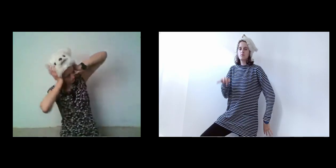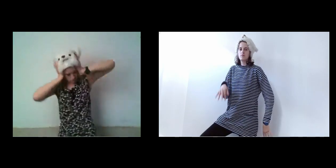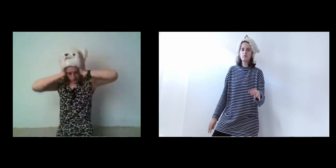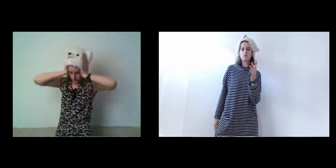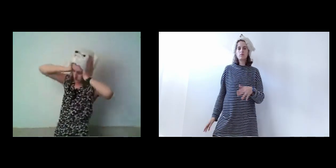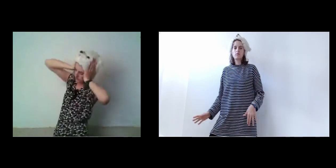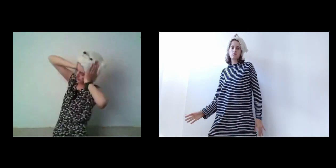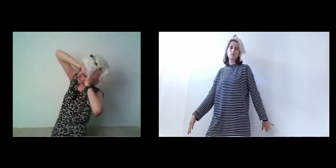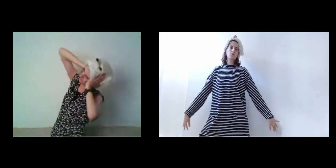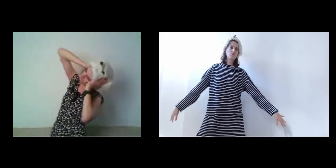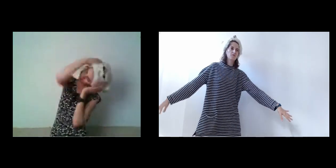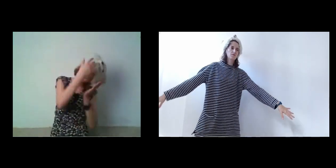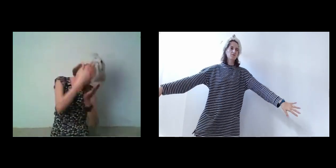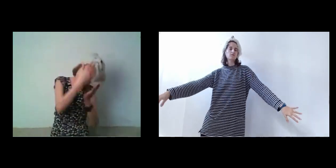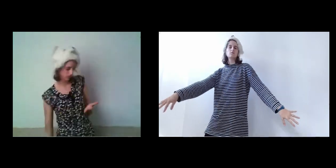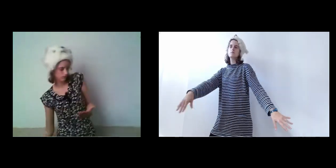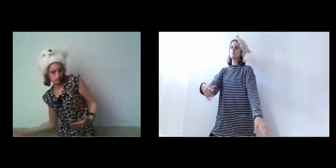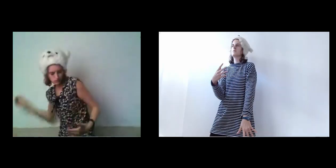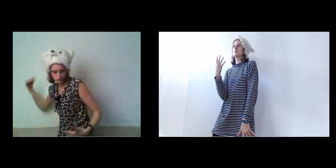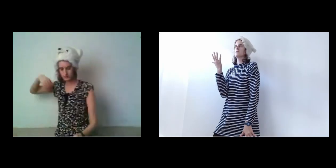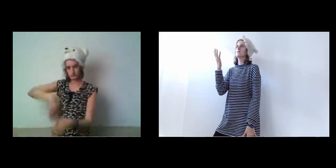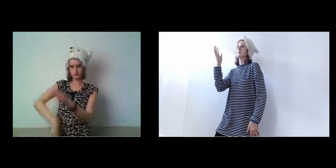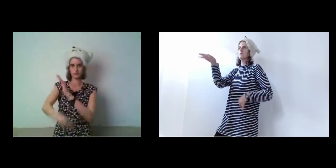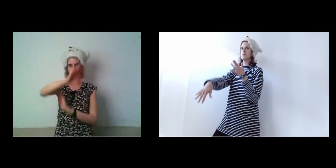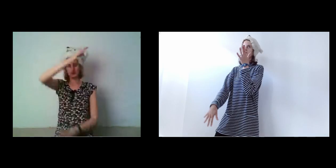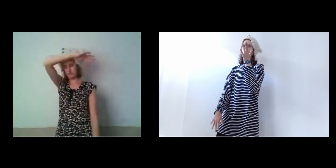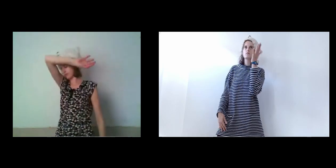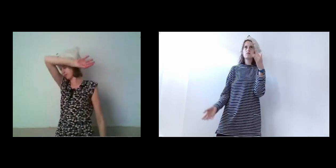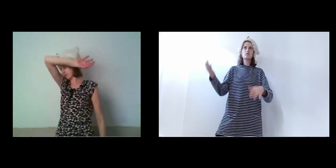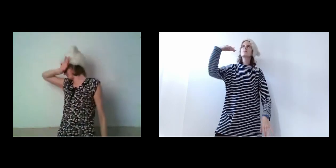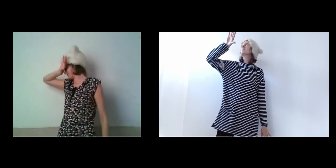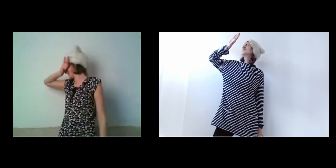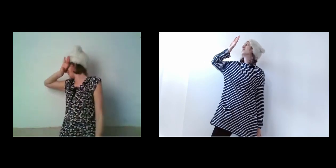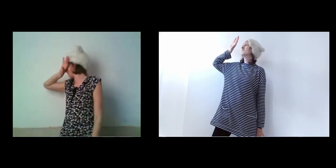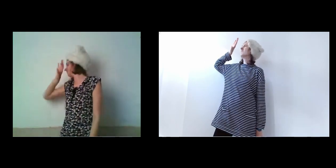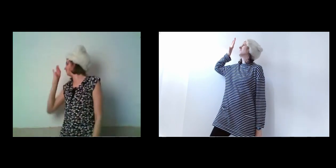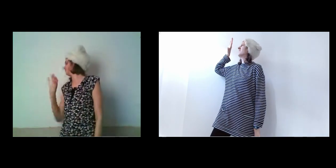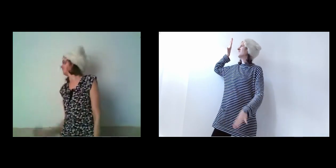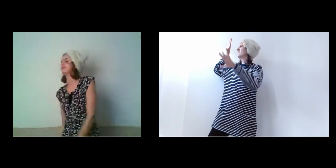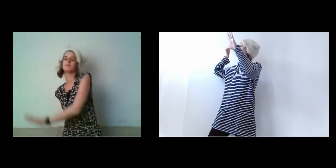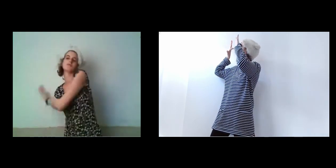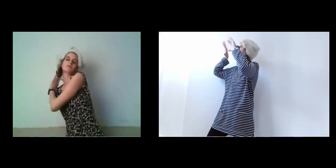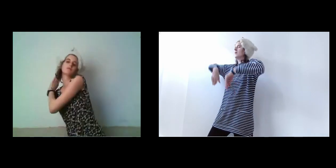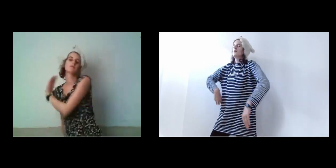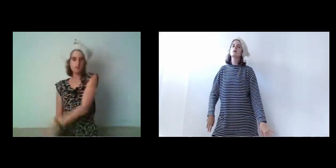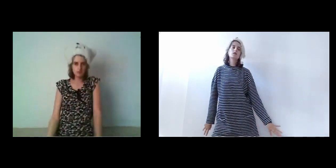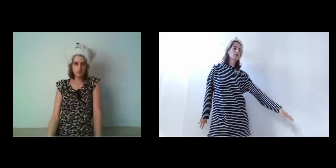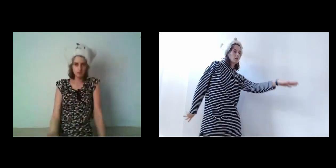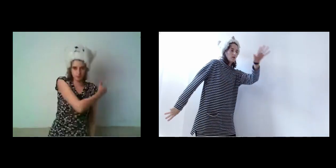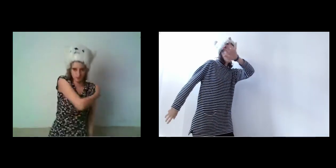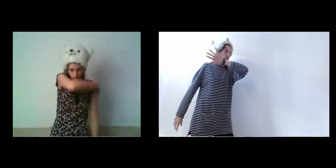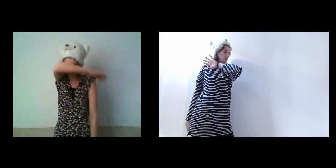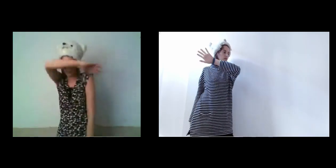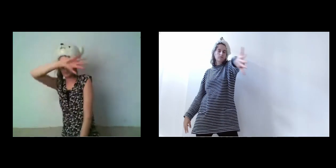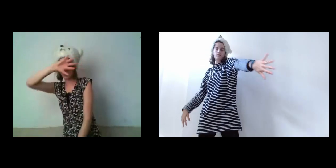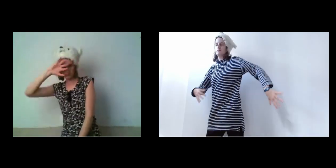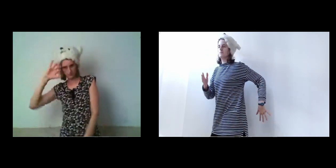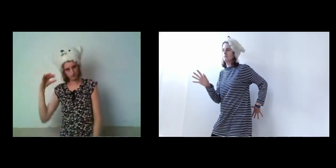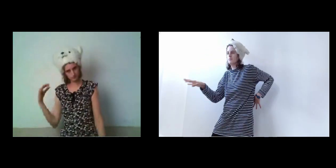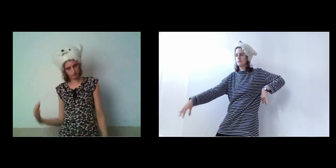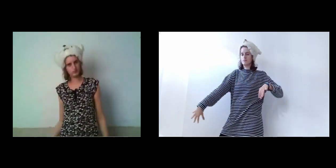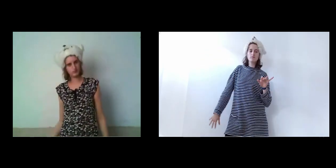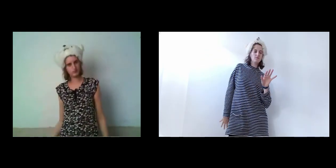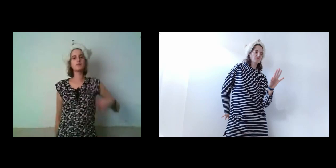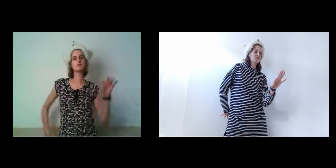my voluntary blindness You're staring straight into the sun The romantic air of your